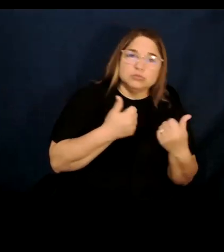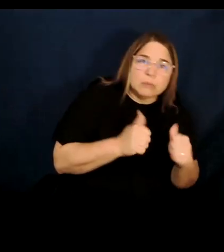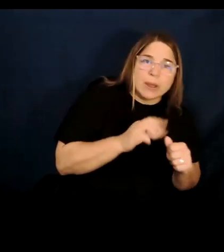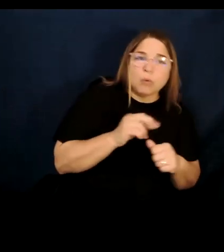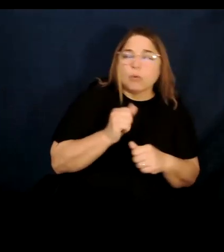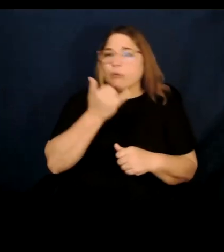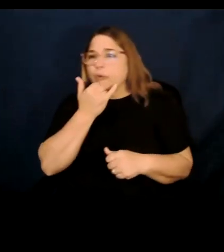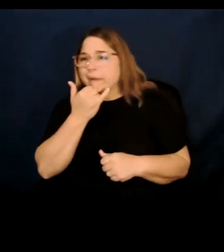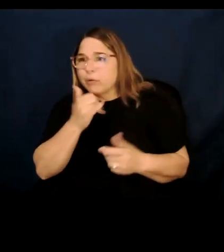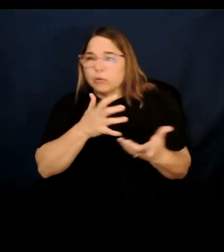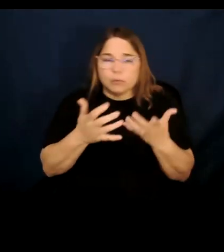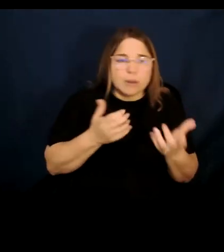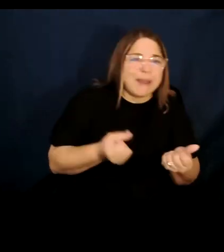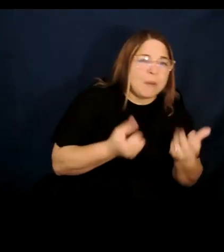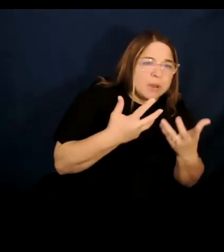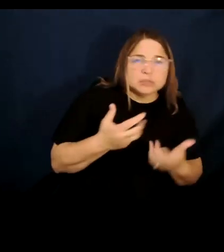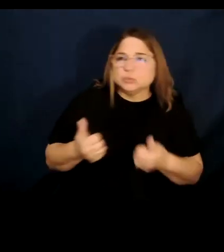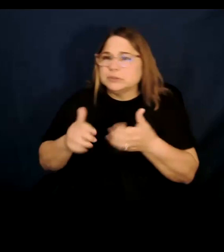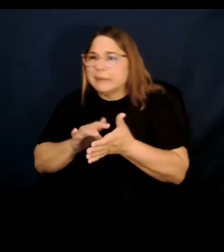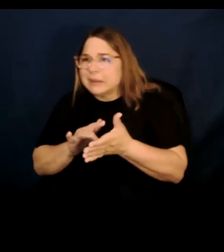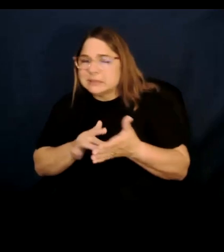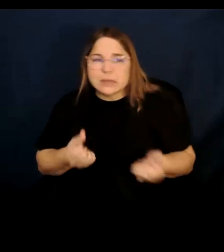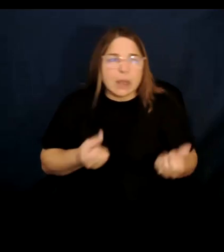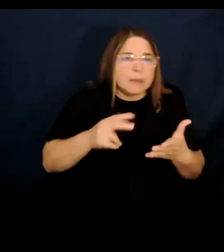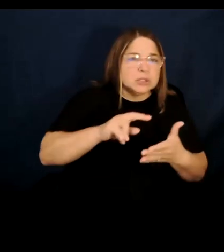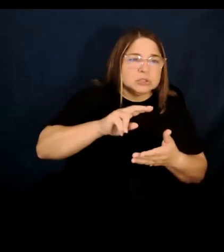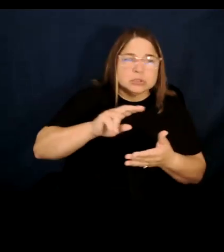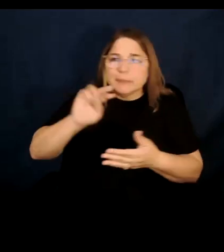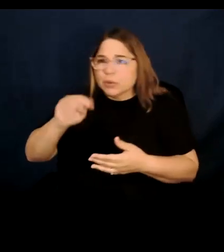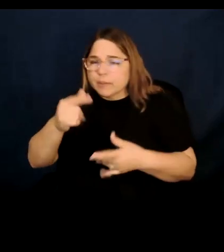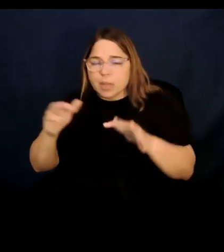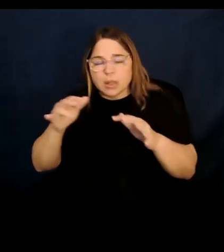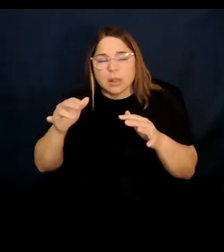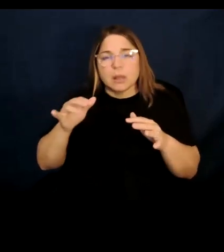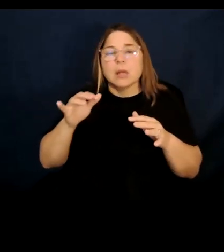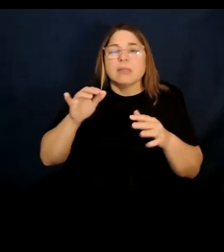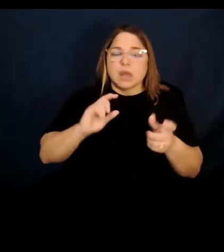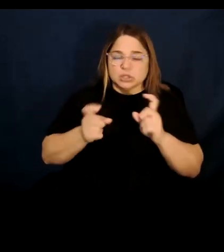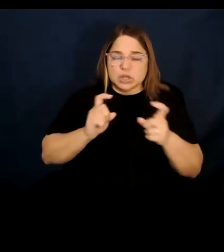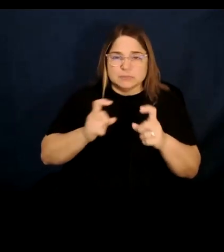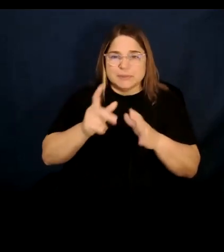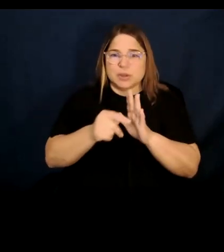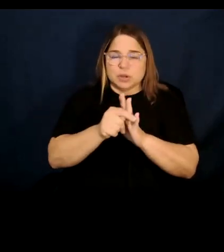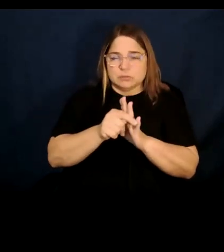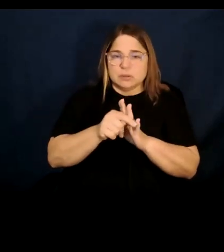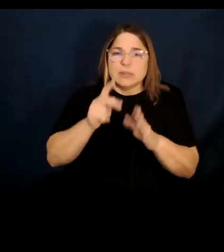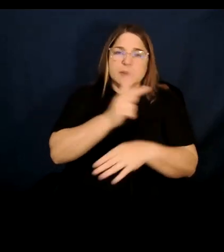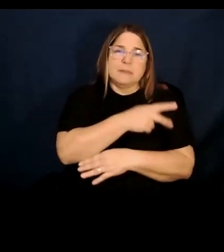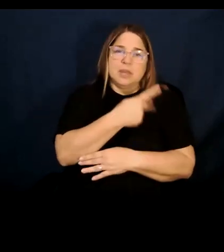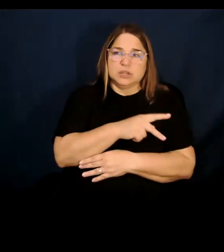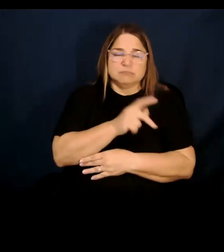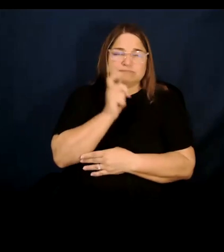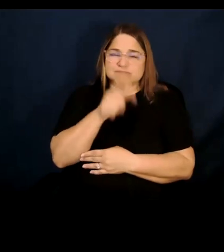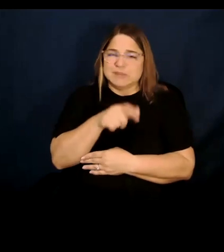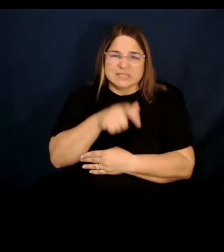and dosing to achieve the desired effect. And during this adjustment period, the patient may be exposed to unnecessary side effects and